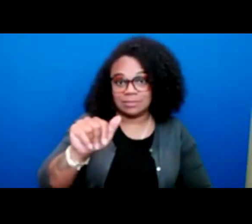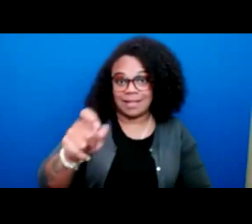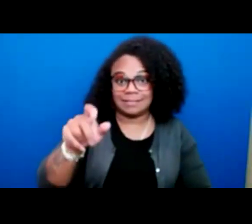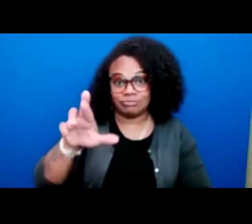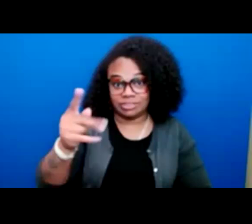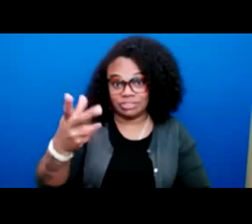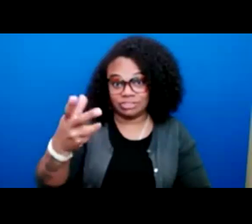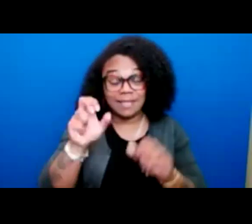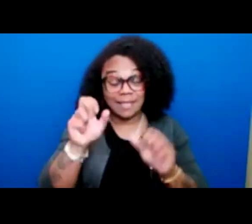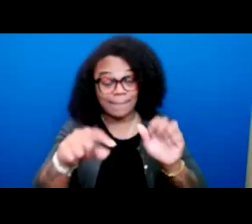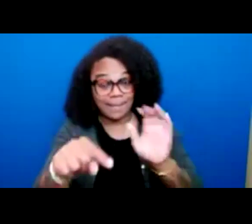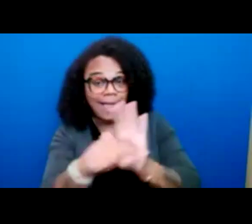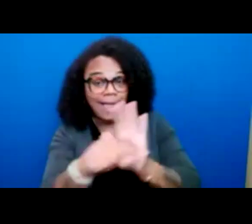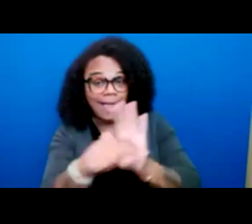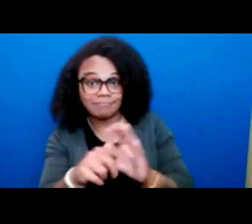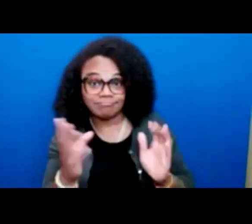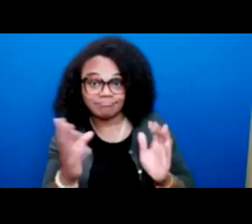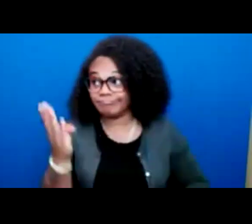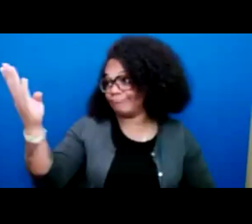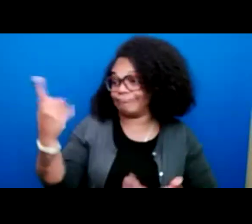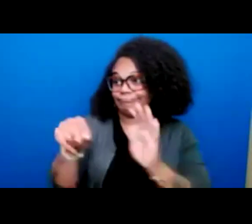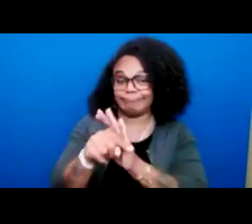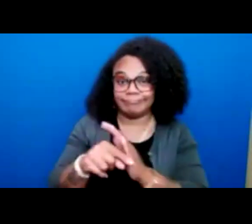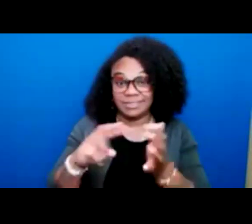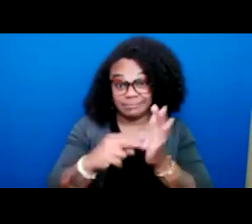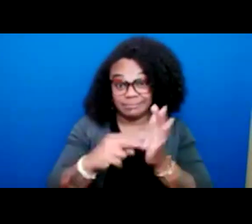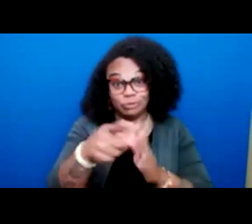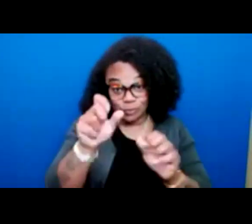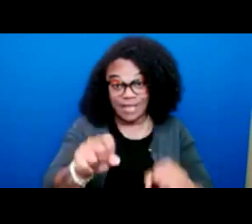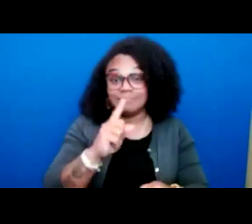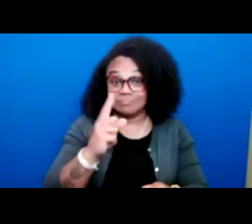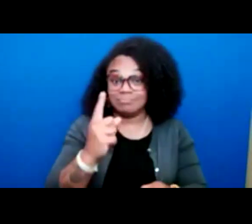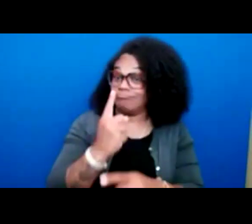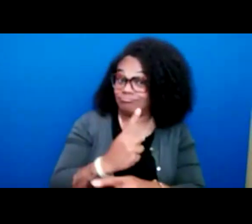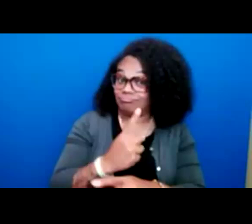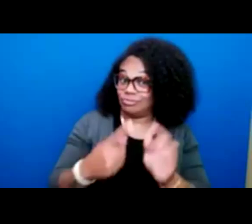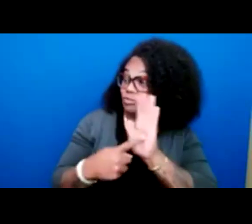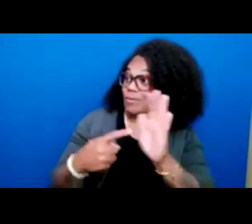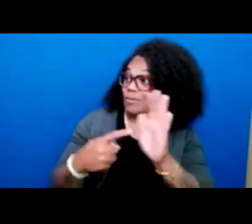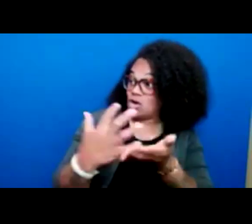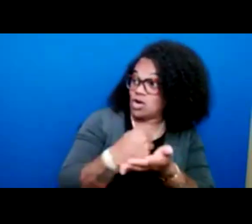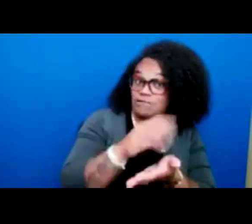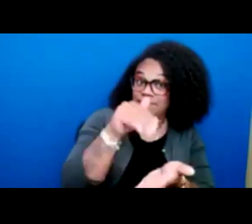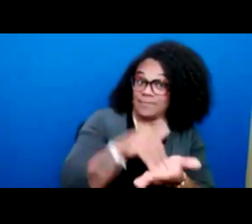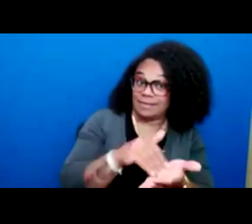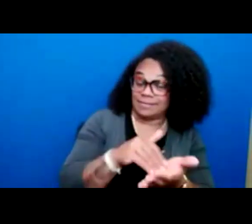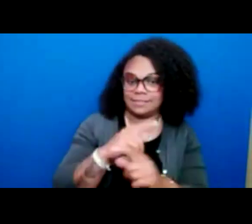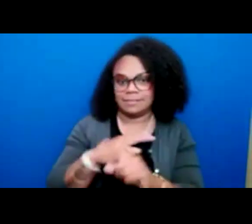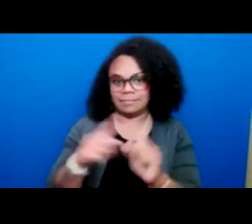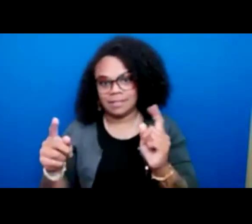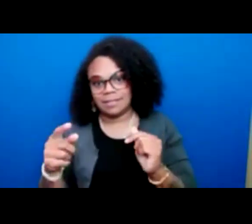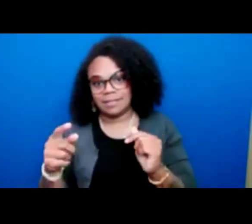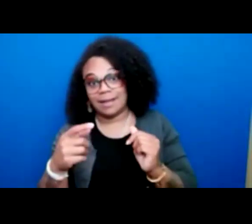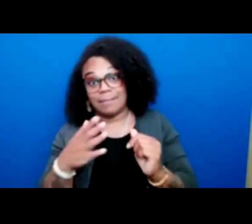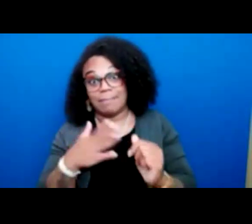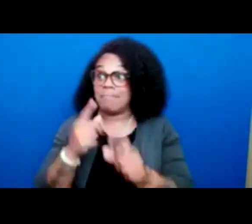meaning you can accurately say, I brought in 5,000, and because I mean to have made